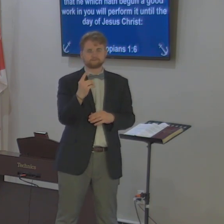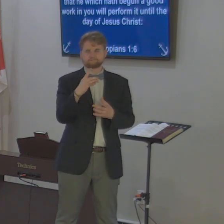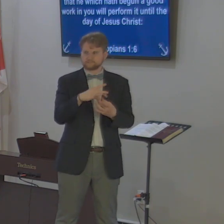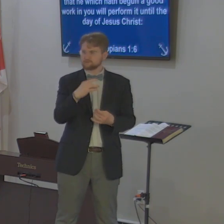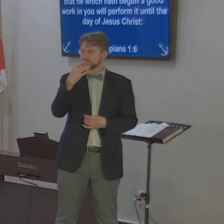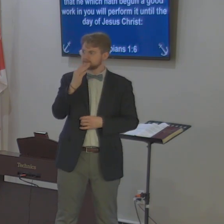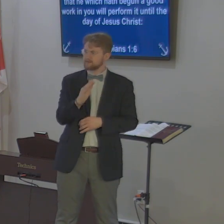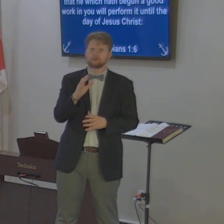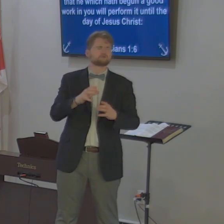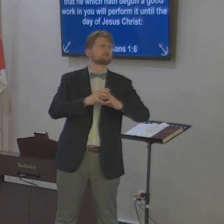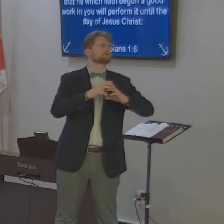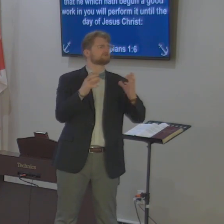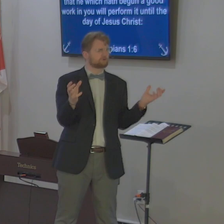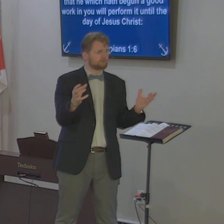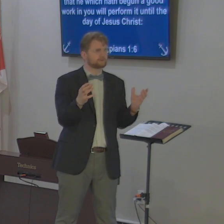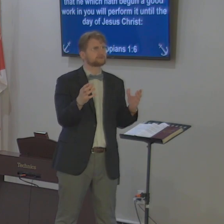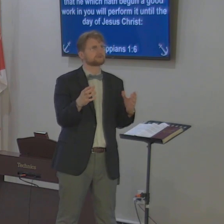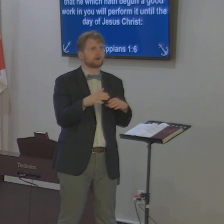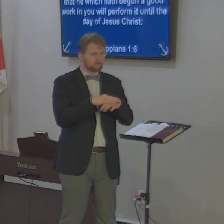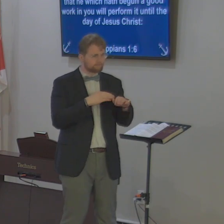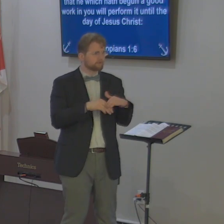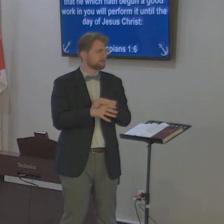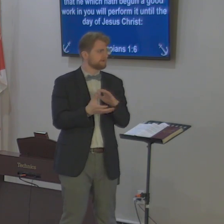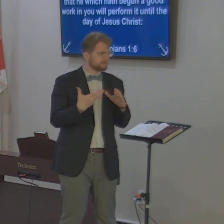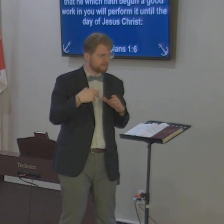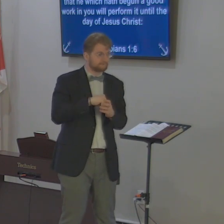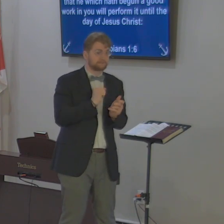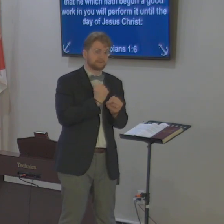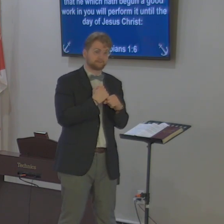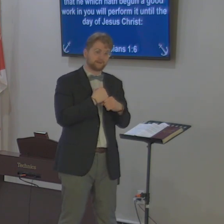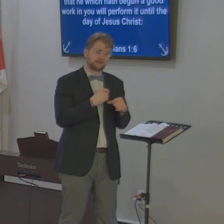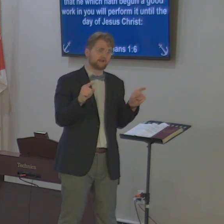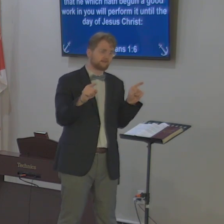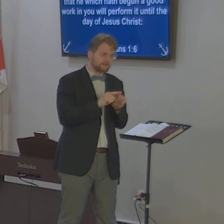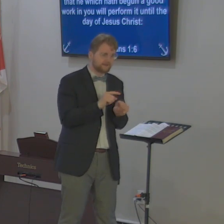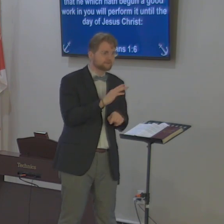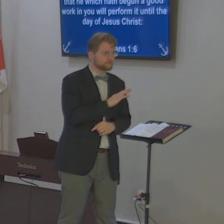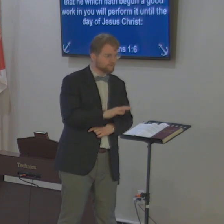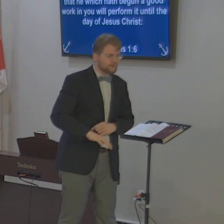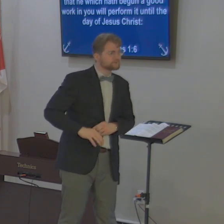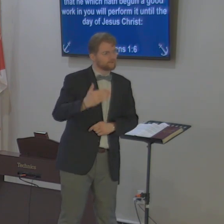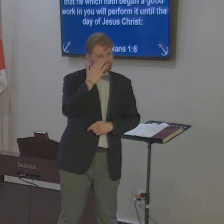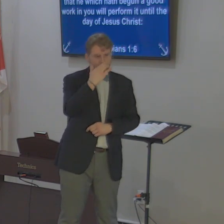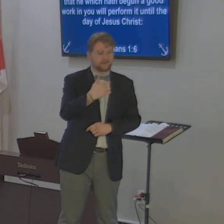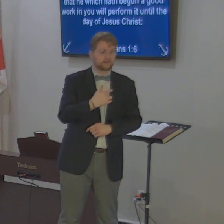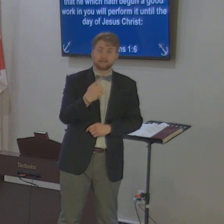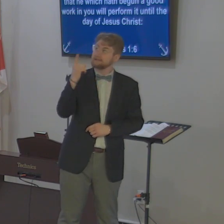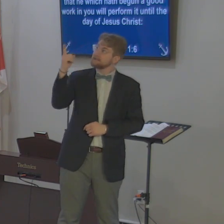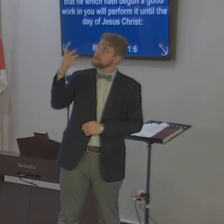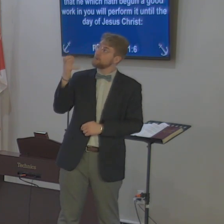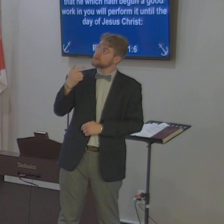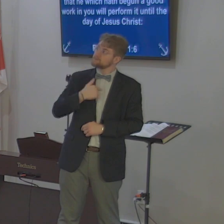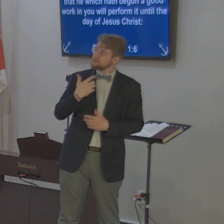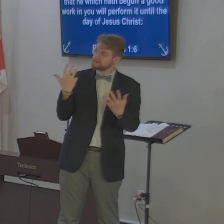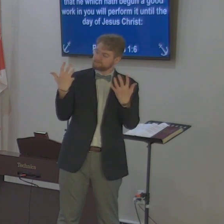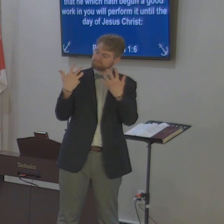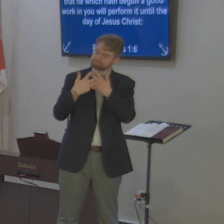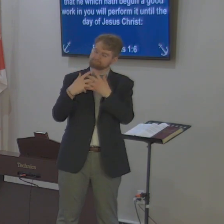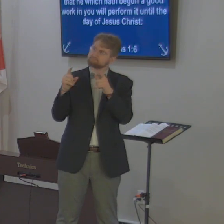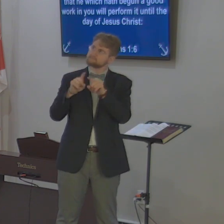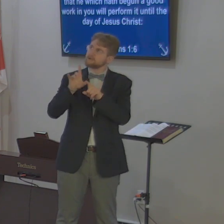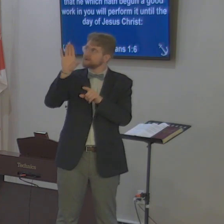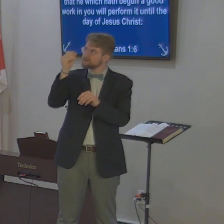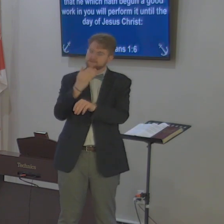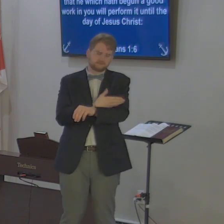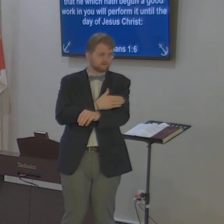made into the image of Christ. To know that God wants me to be like his dear son. Comfort and